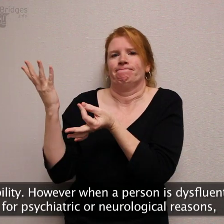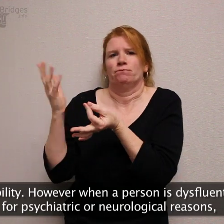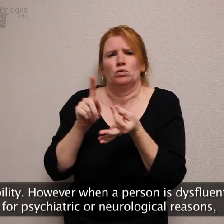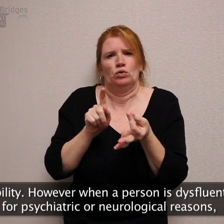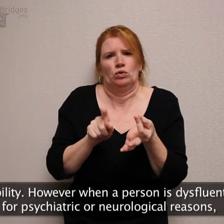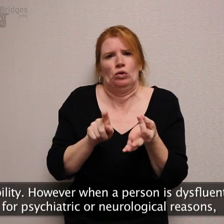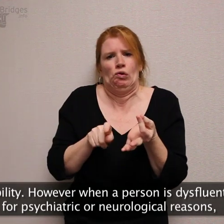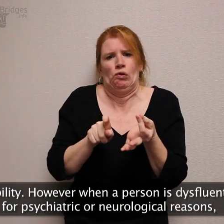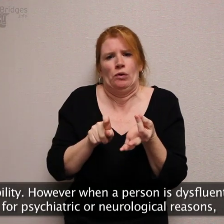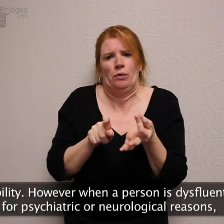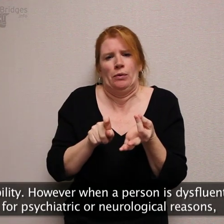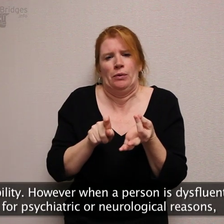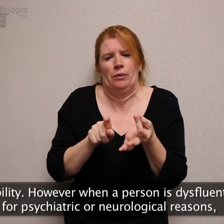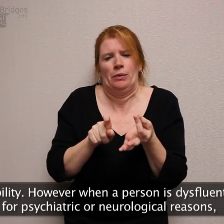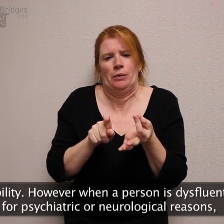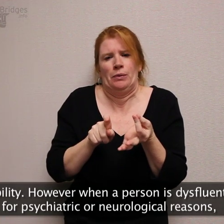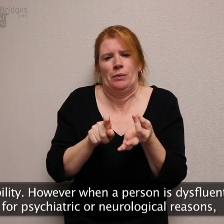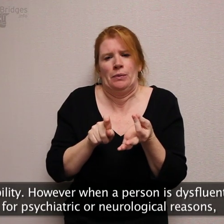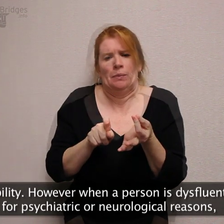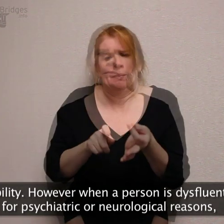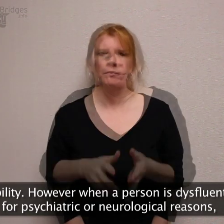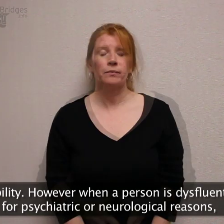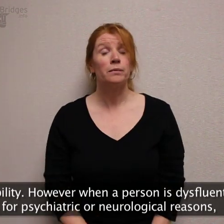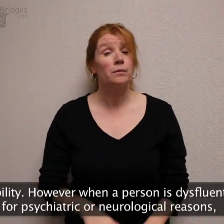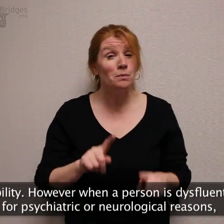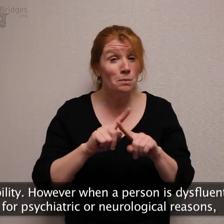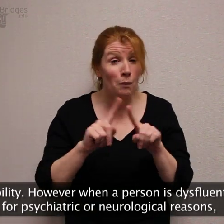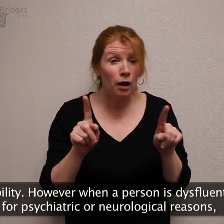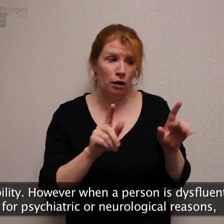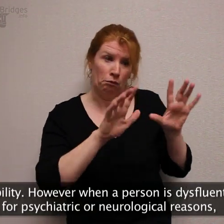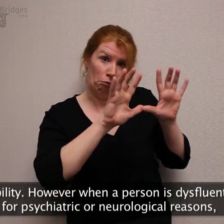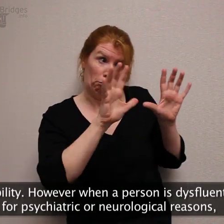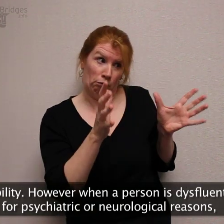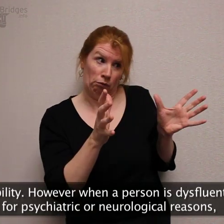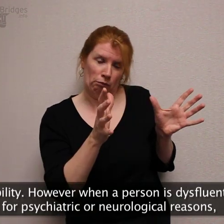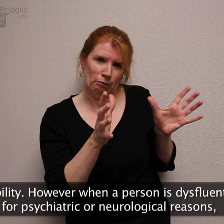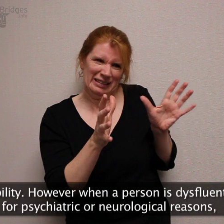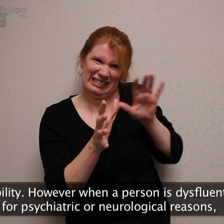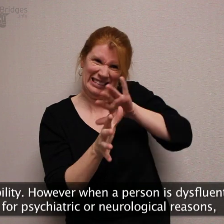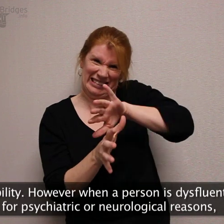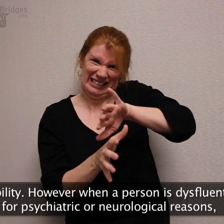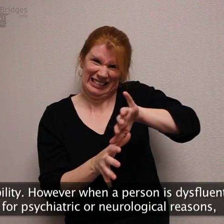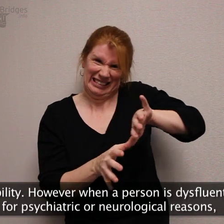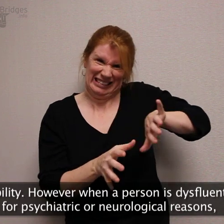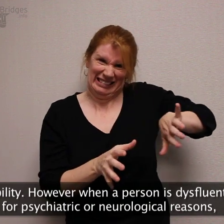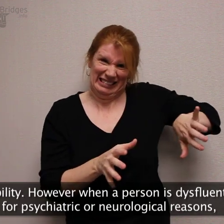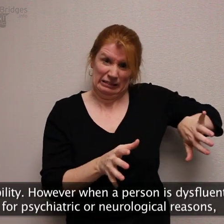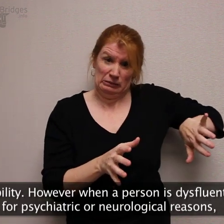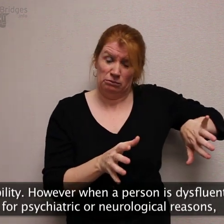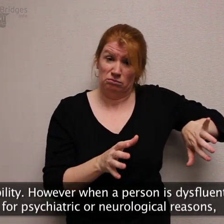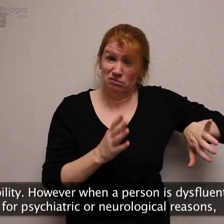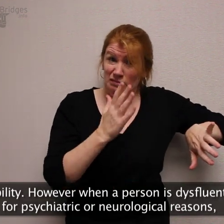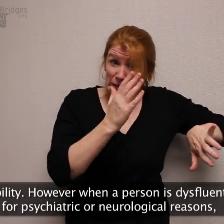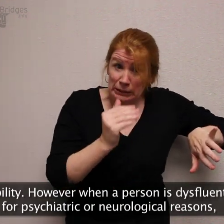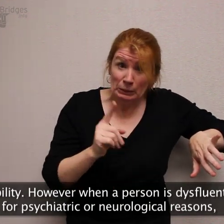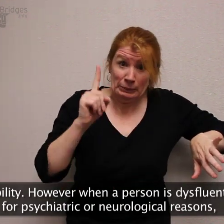Interpreters, because of the nature of their work, understand and convey meaning to ASL